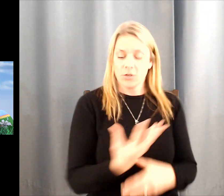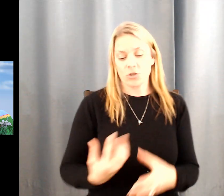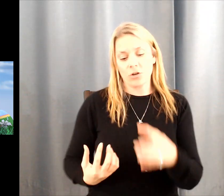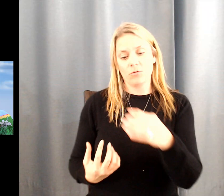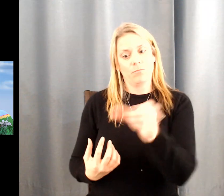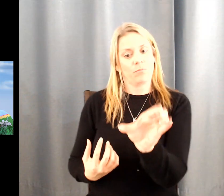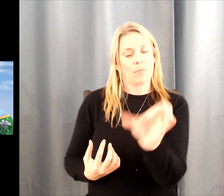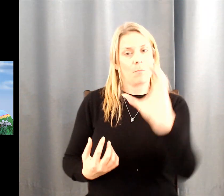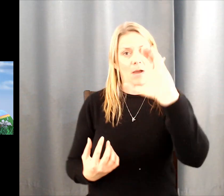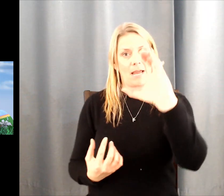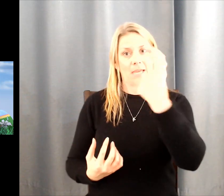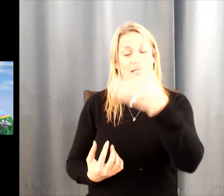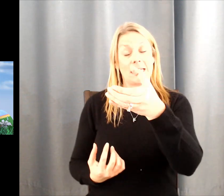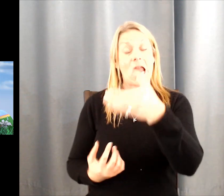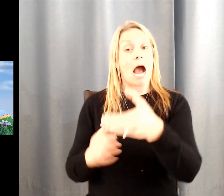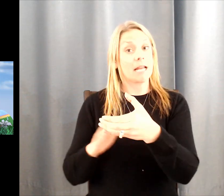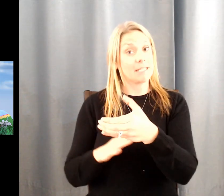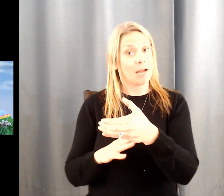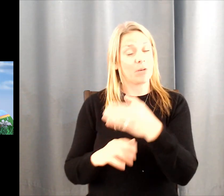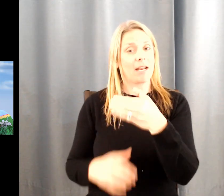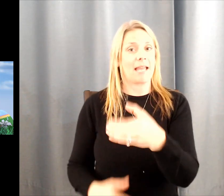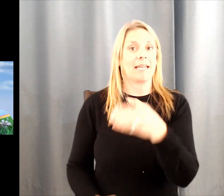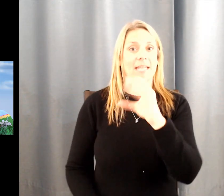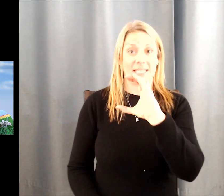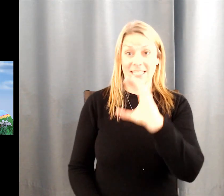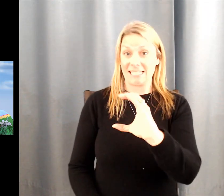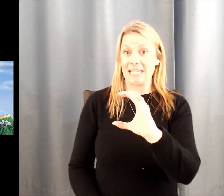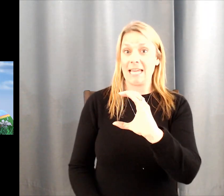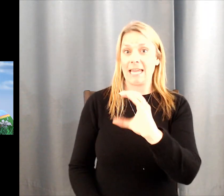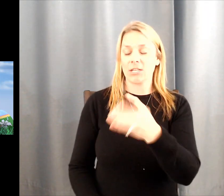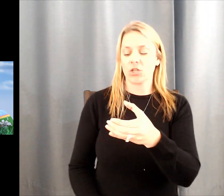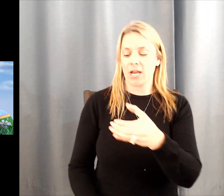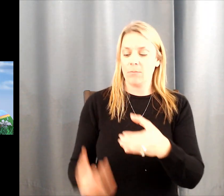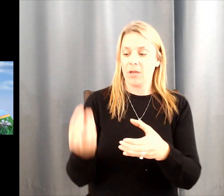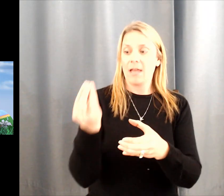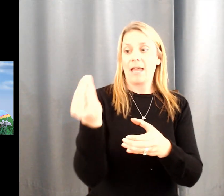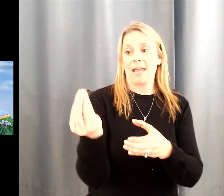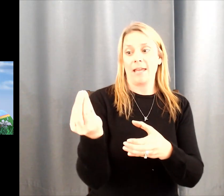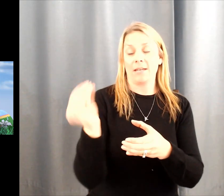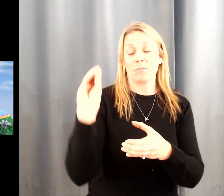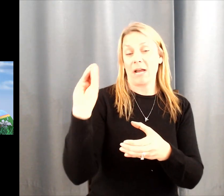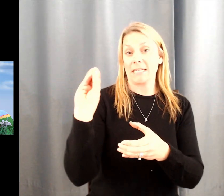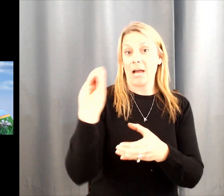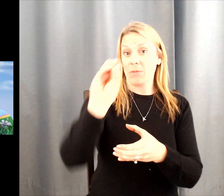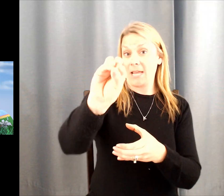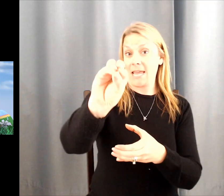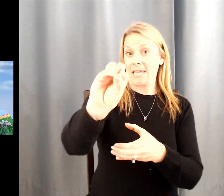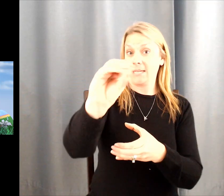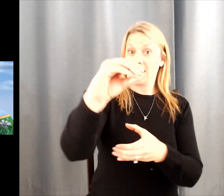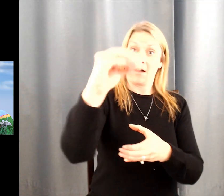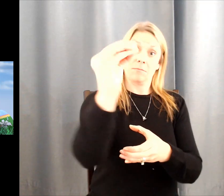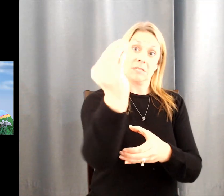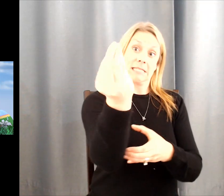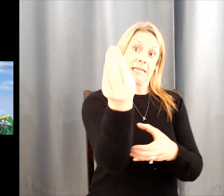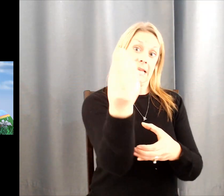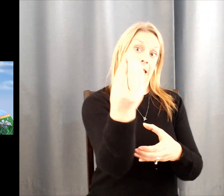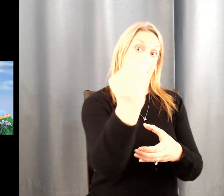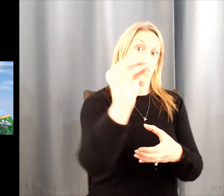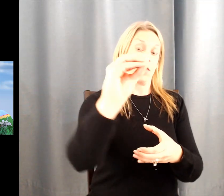So my non-dominant hand has a C hand shape, and my dominant hand comes together